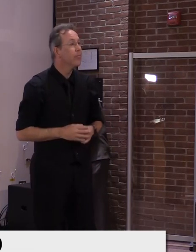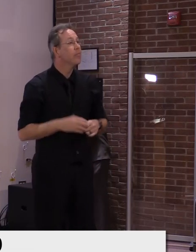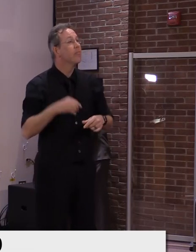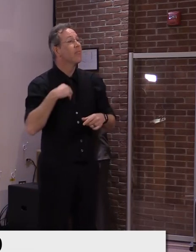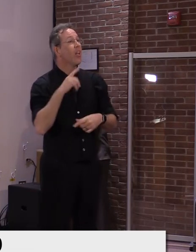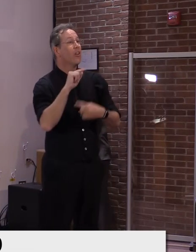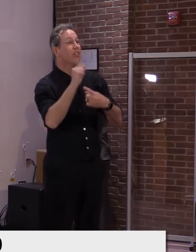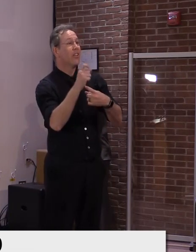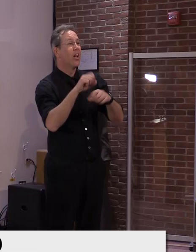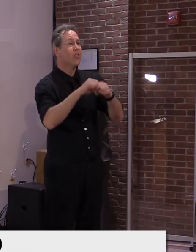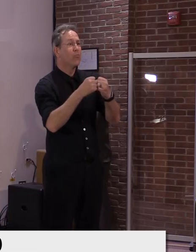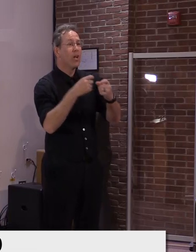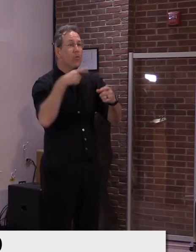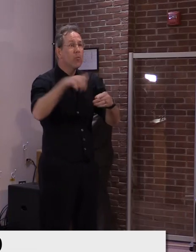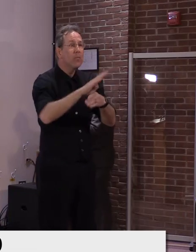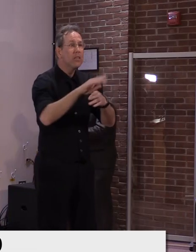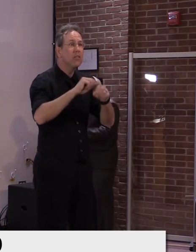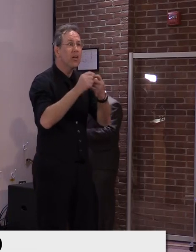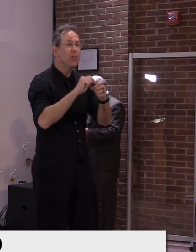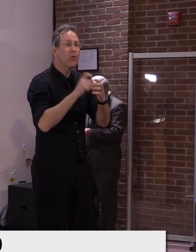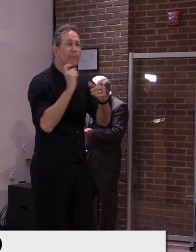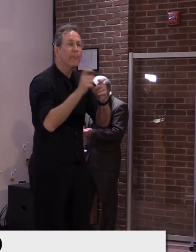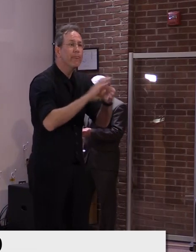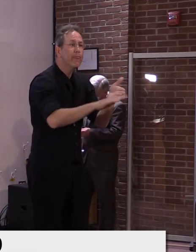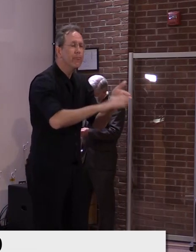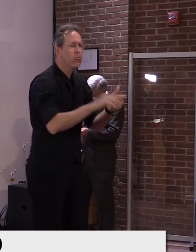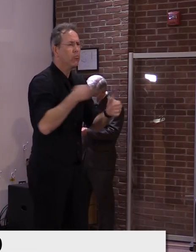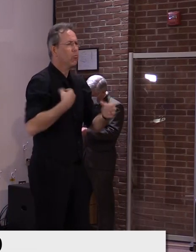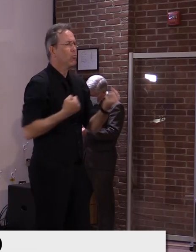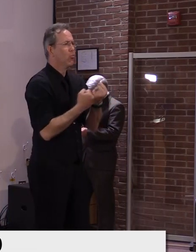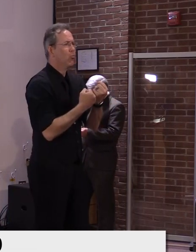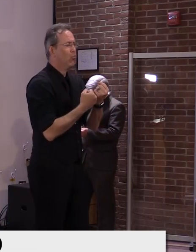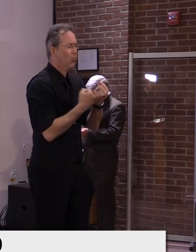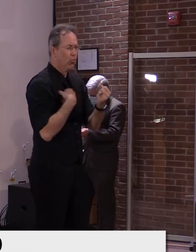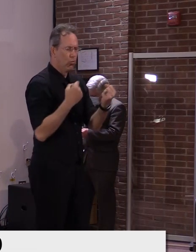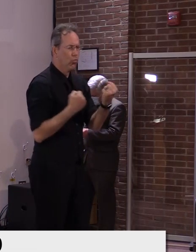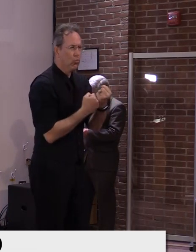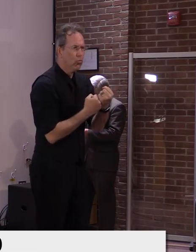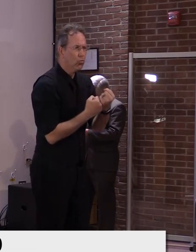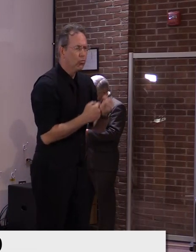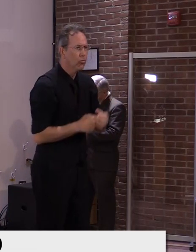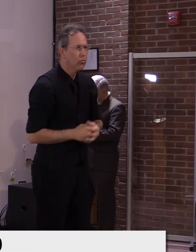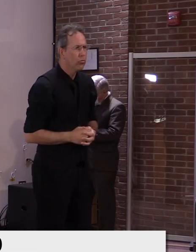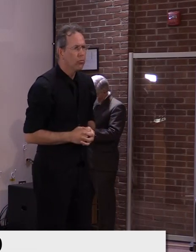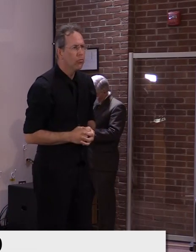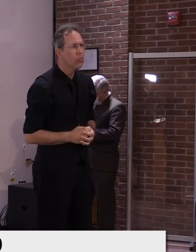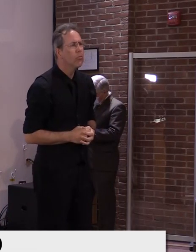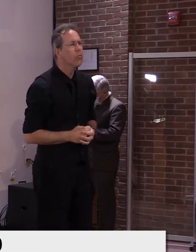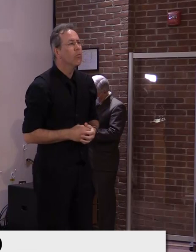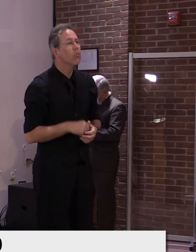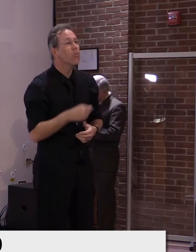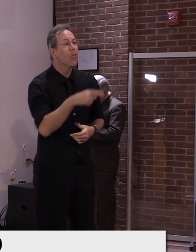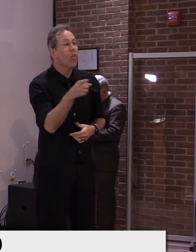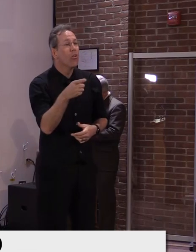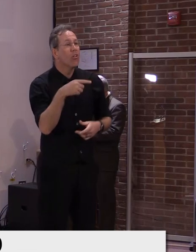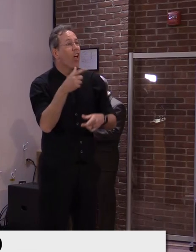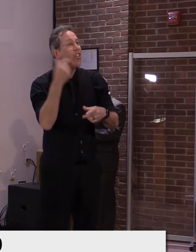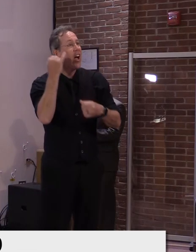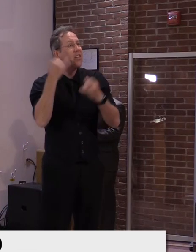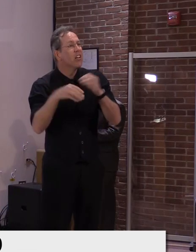the legislature is looking at, I would probably look favorably upon them.